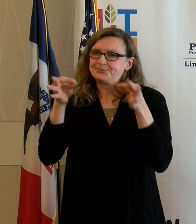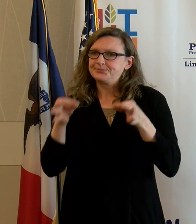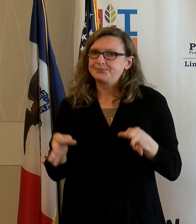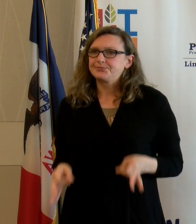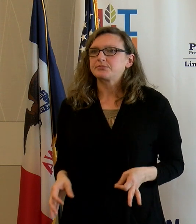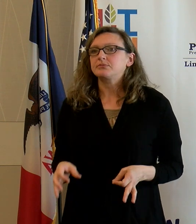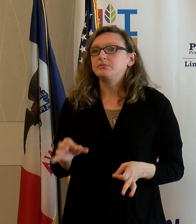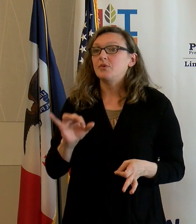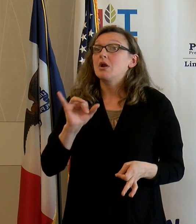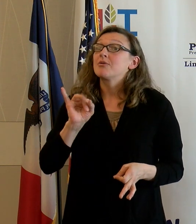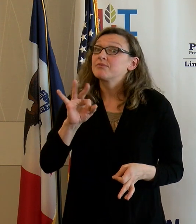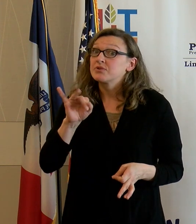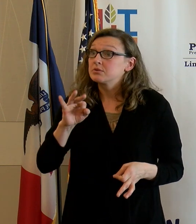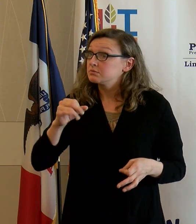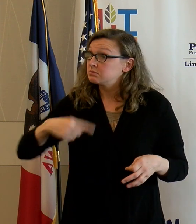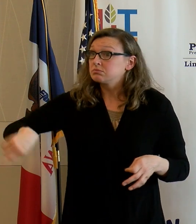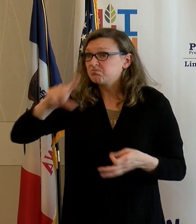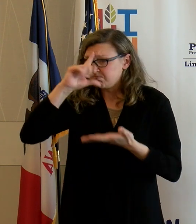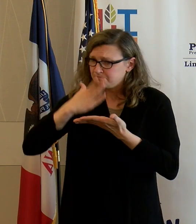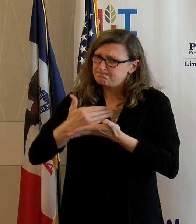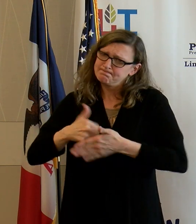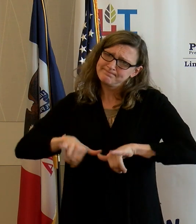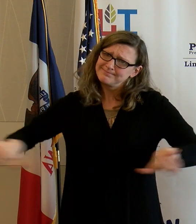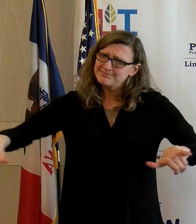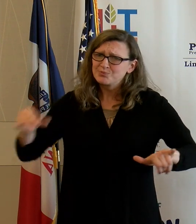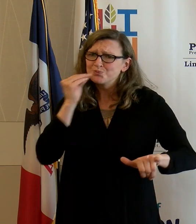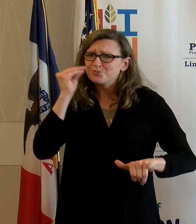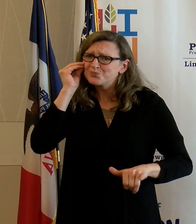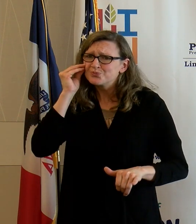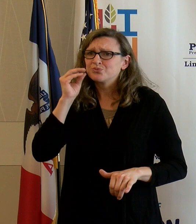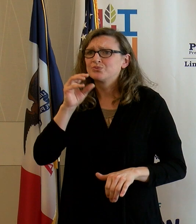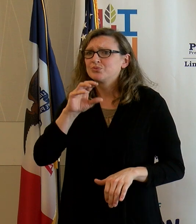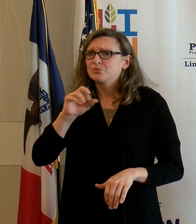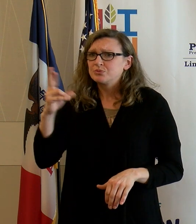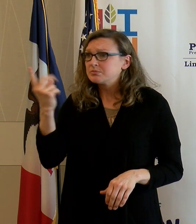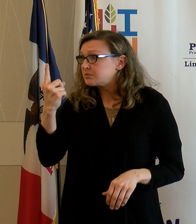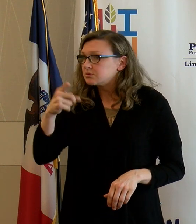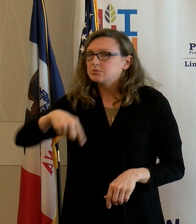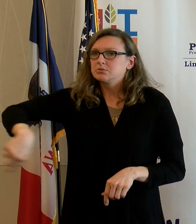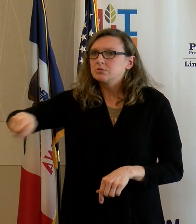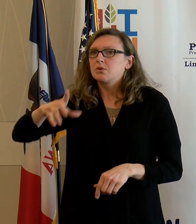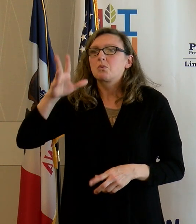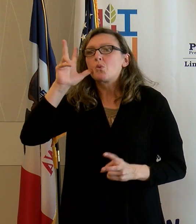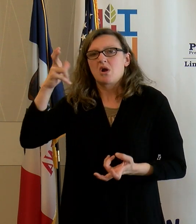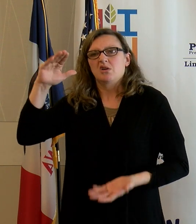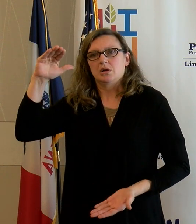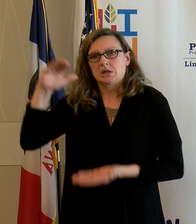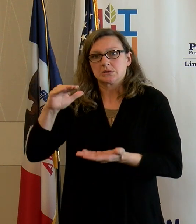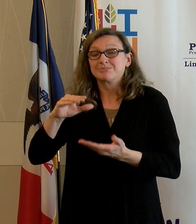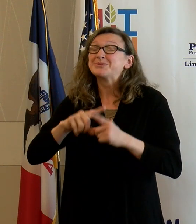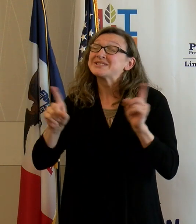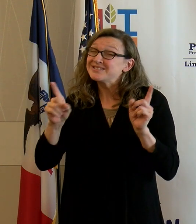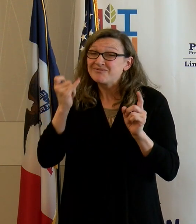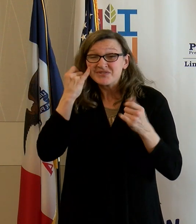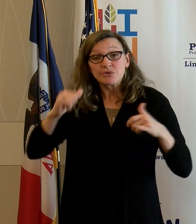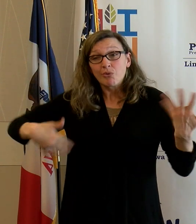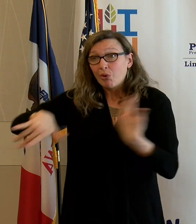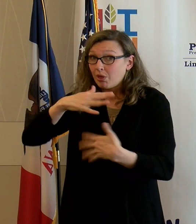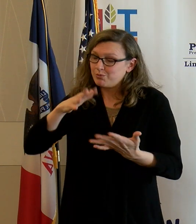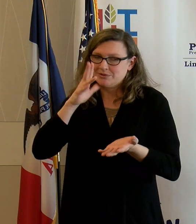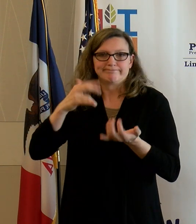trend, we're going to see that number continue to spiral up, more and more cases every day. I know we're seeing more and more cases every day here in Linn